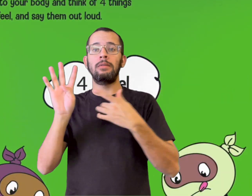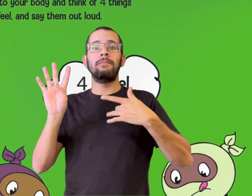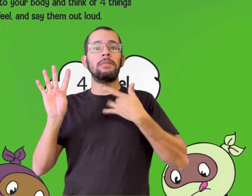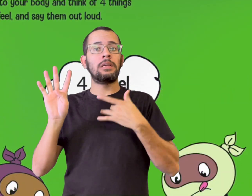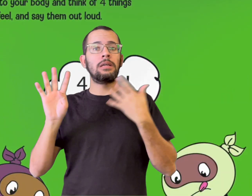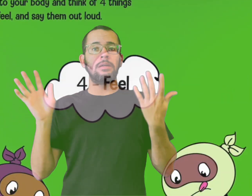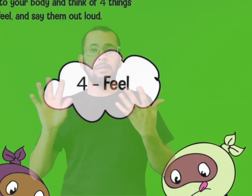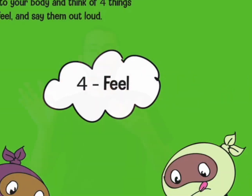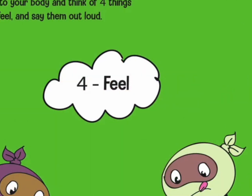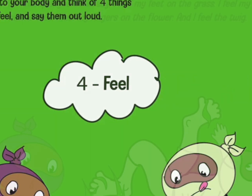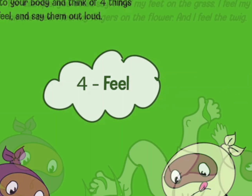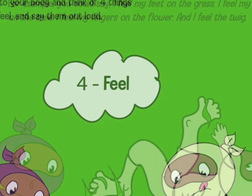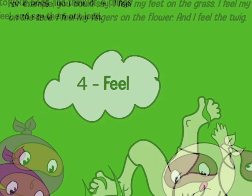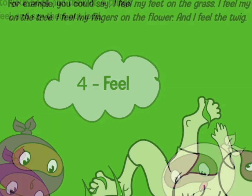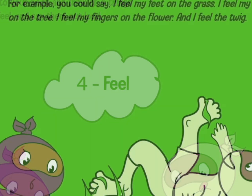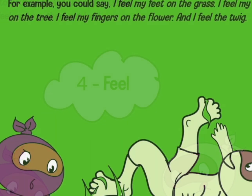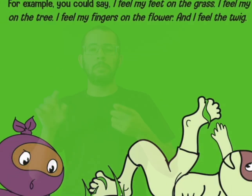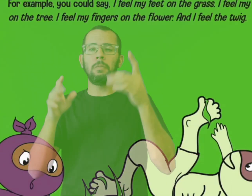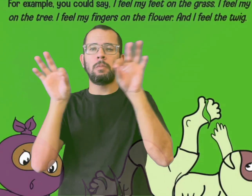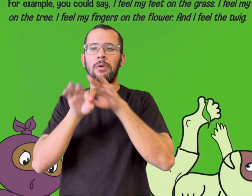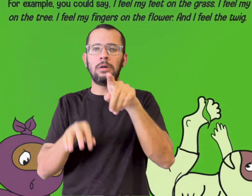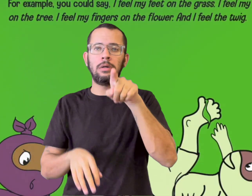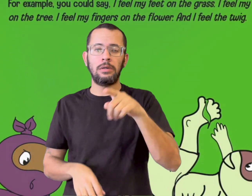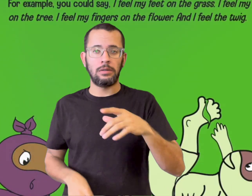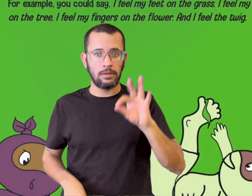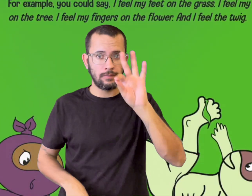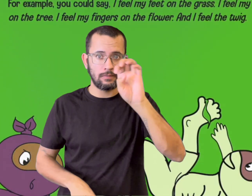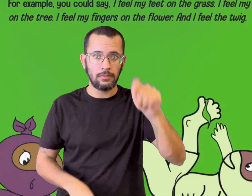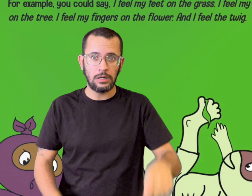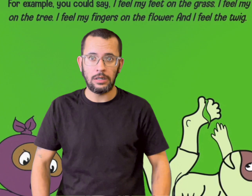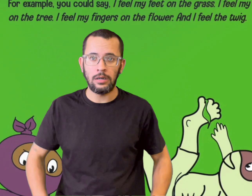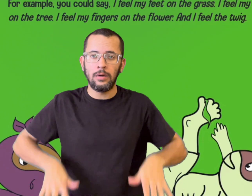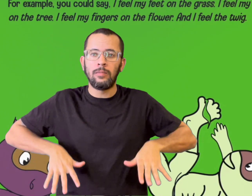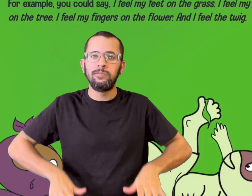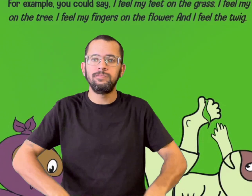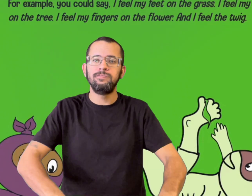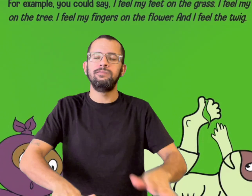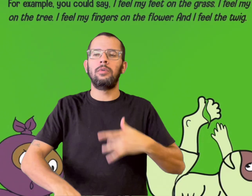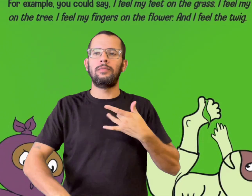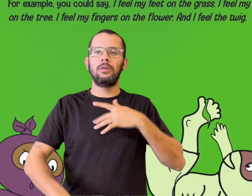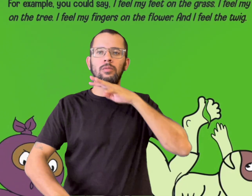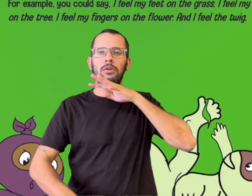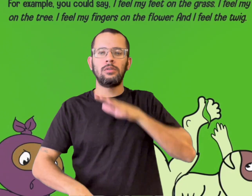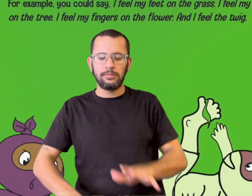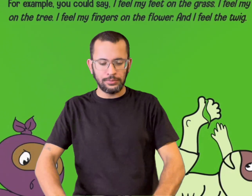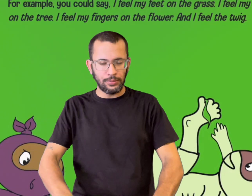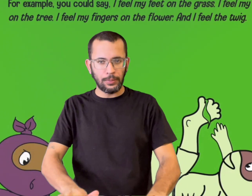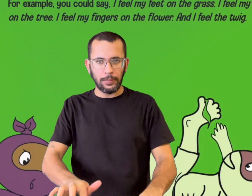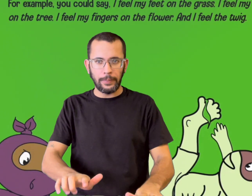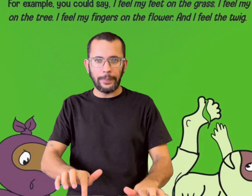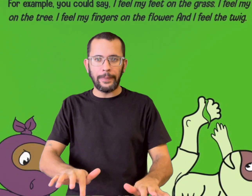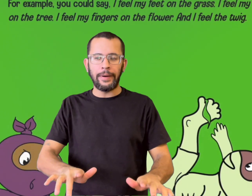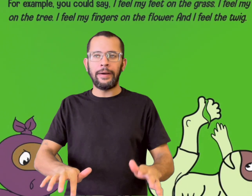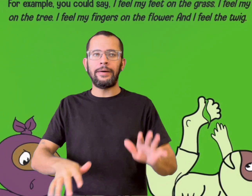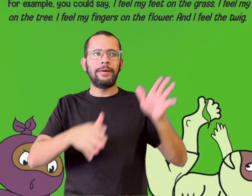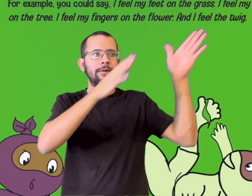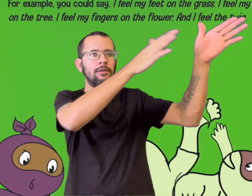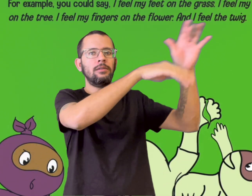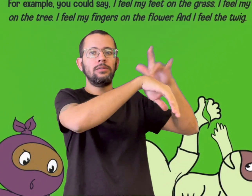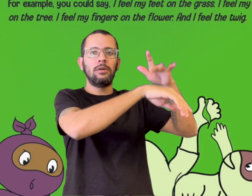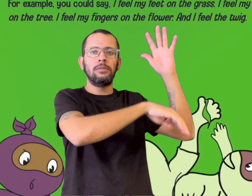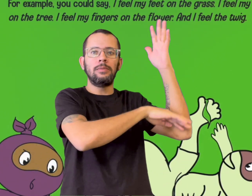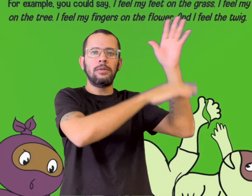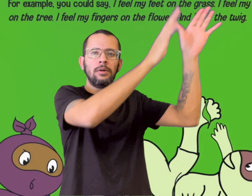Pay attention to your body and think of 4 things that you can feel and say them out loud. For example, you could say, I feel my feet